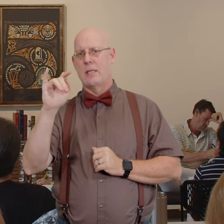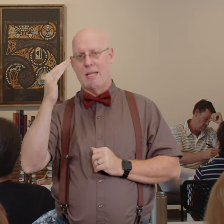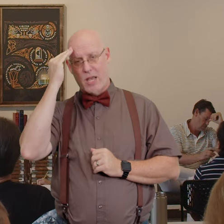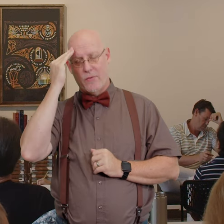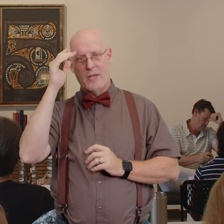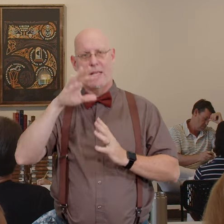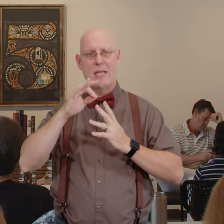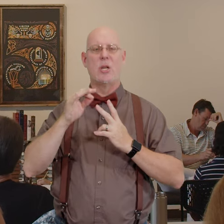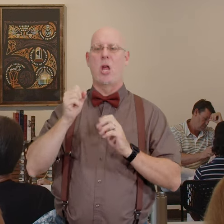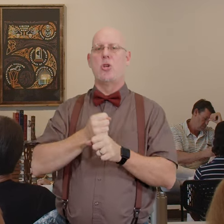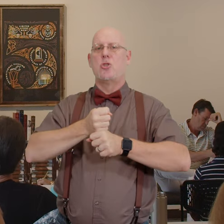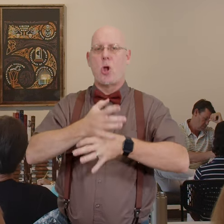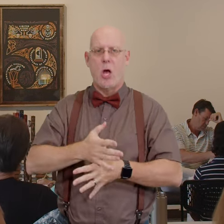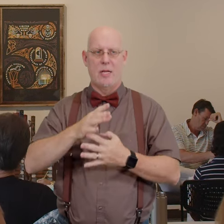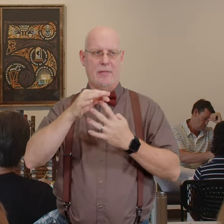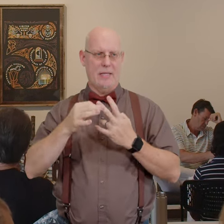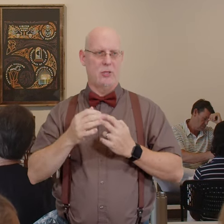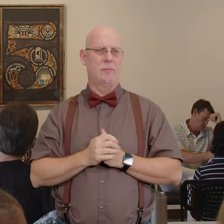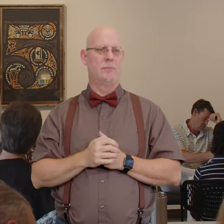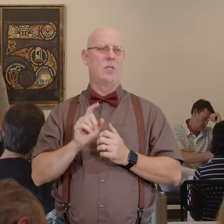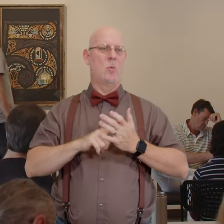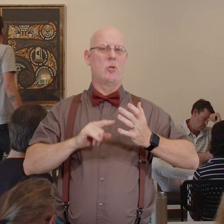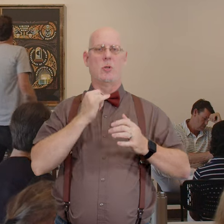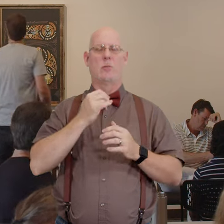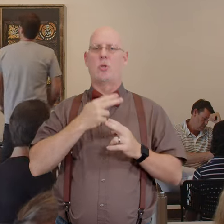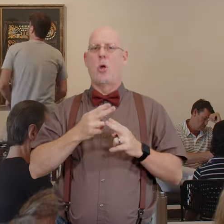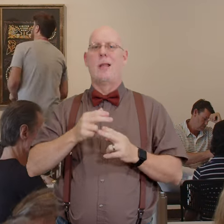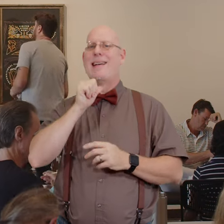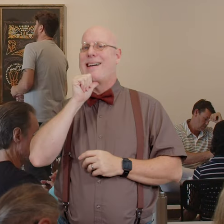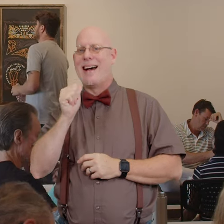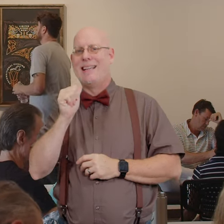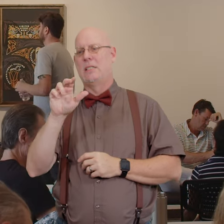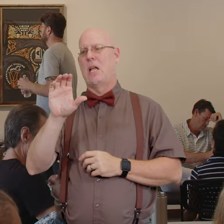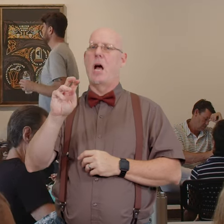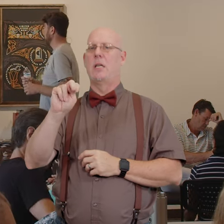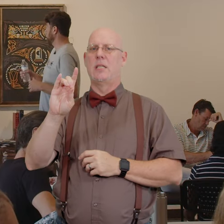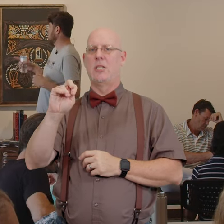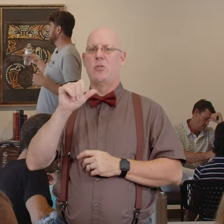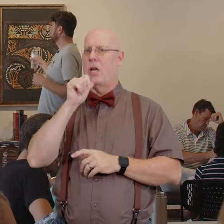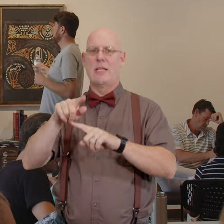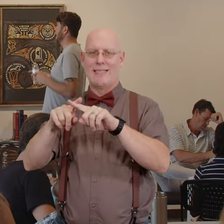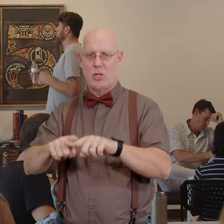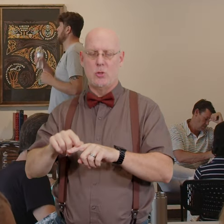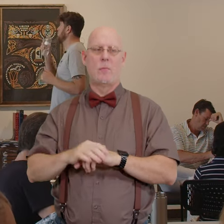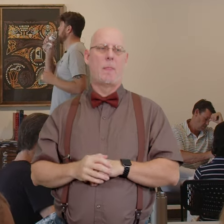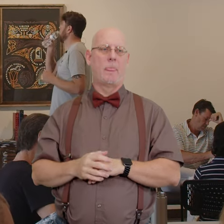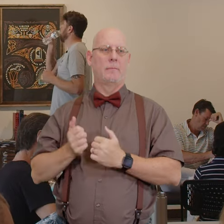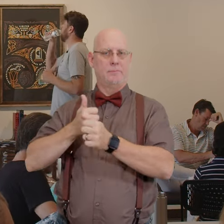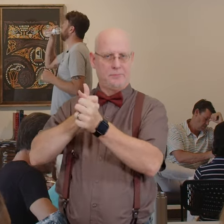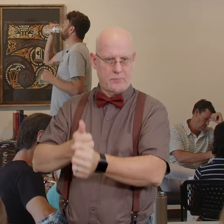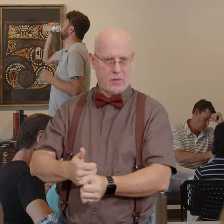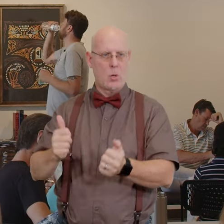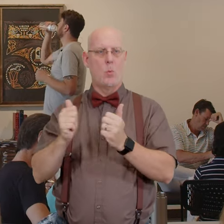election. We also have causative election, or what's known as unconditional election, in line with our acronym